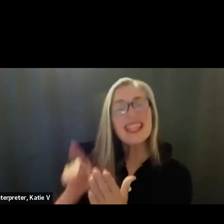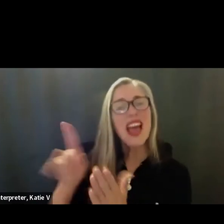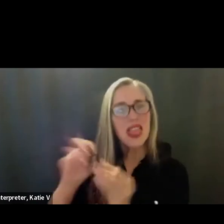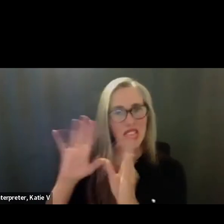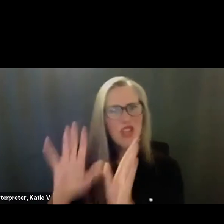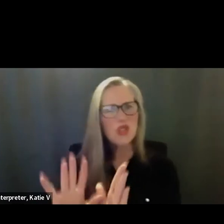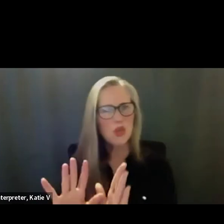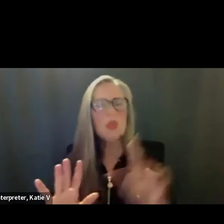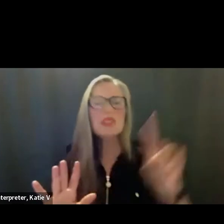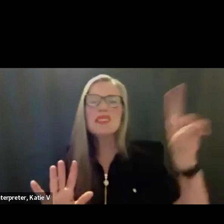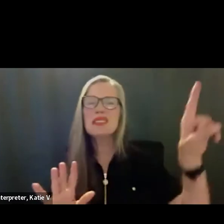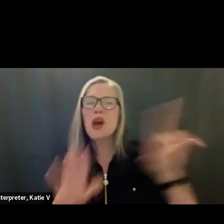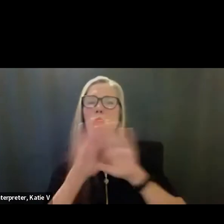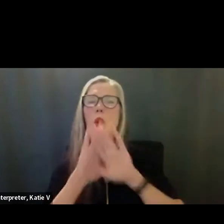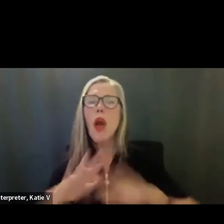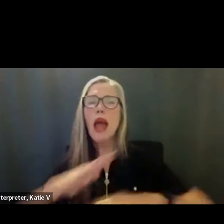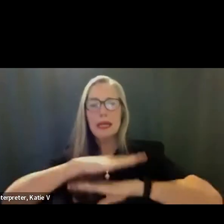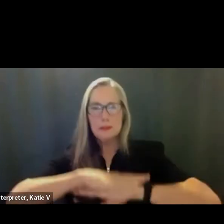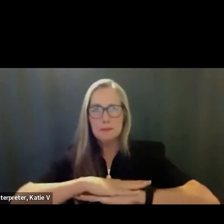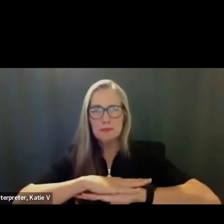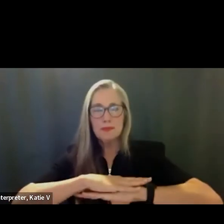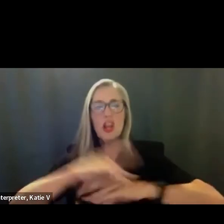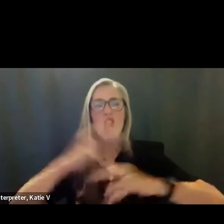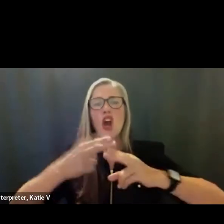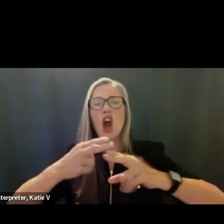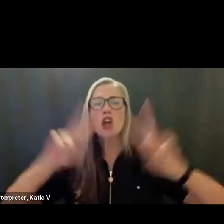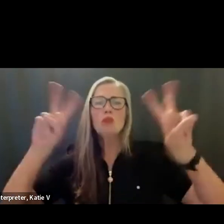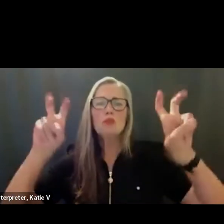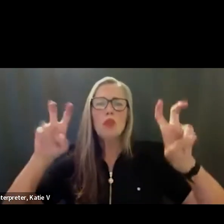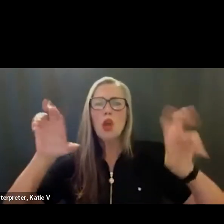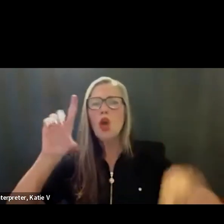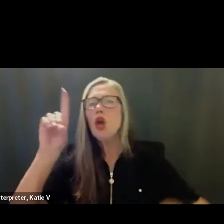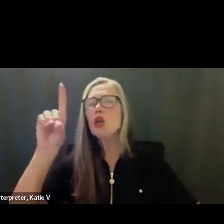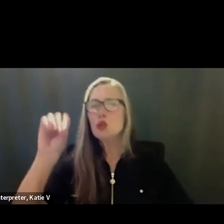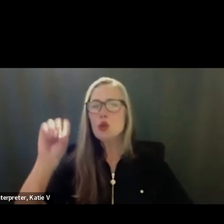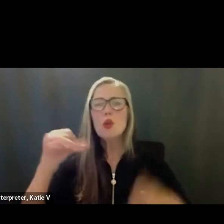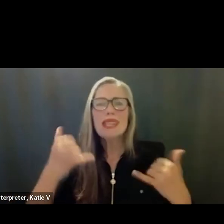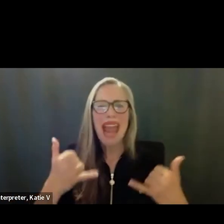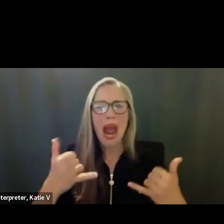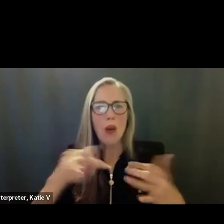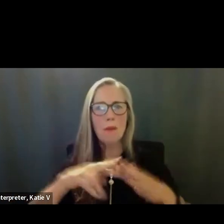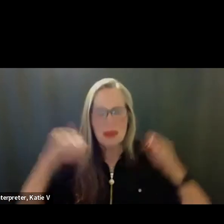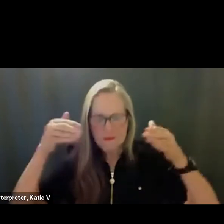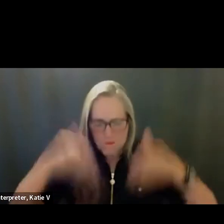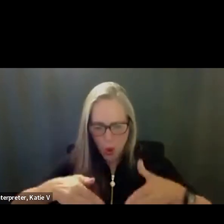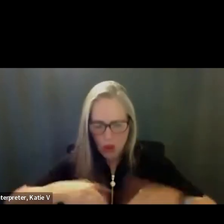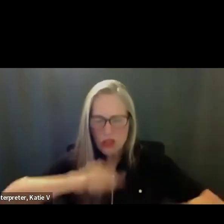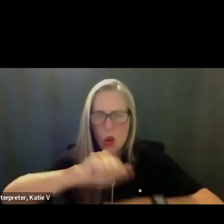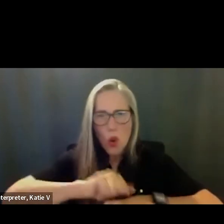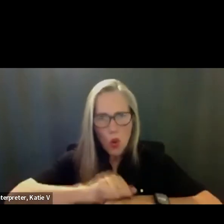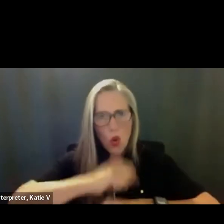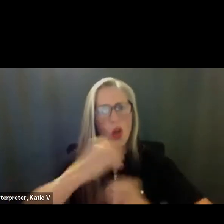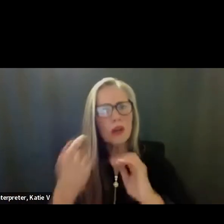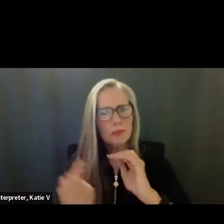all students to engage in. So this is going to make sure that each class is set up for success and engagement.